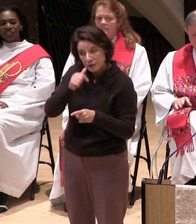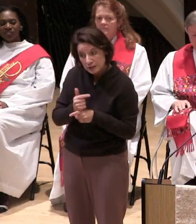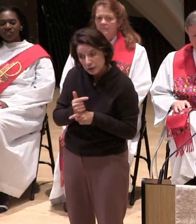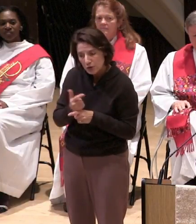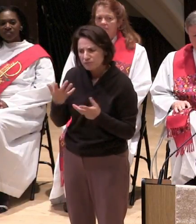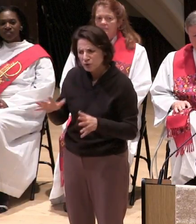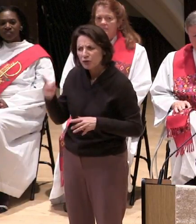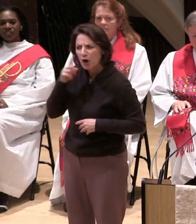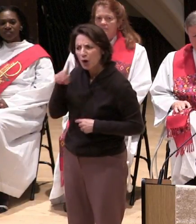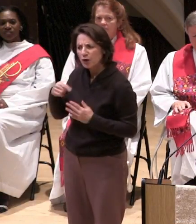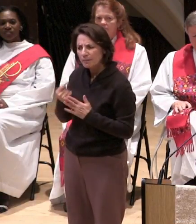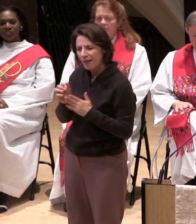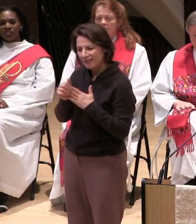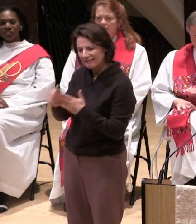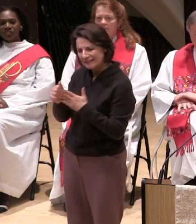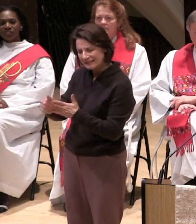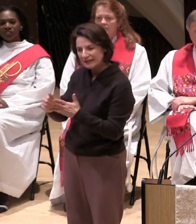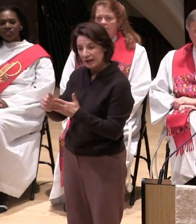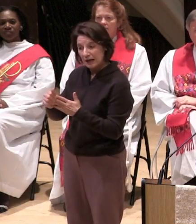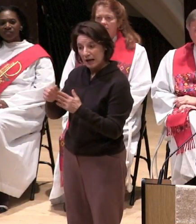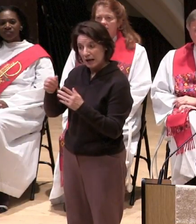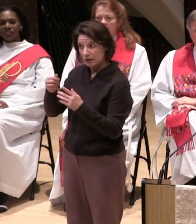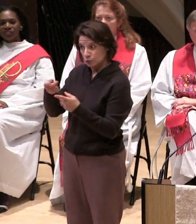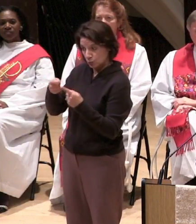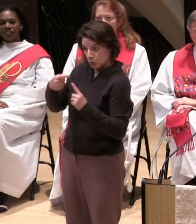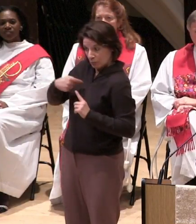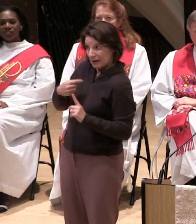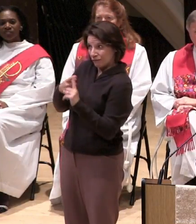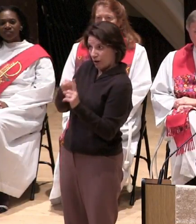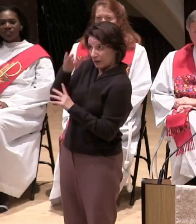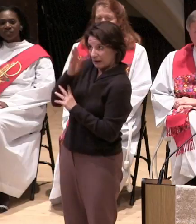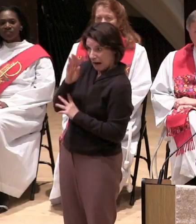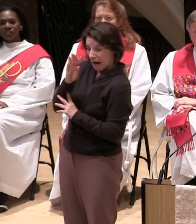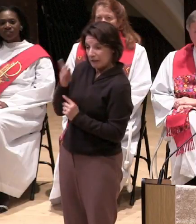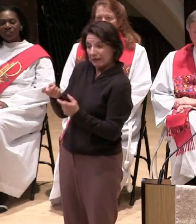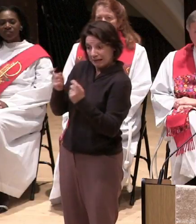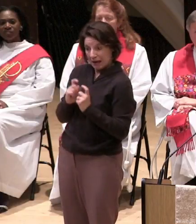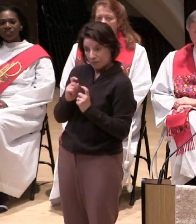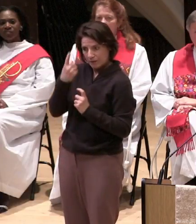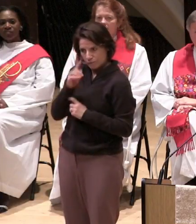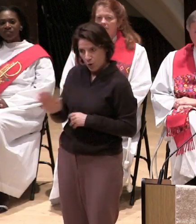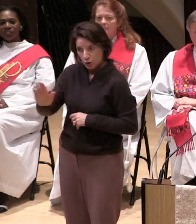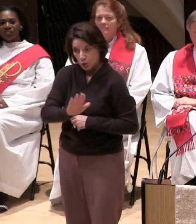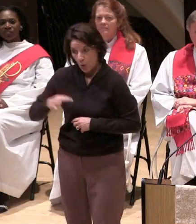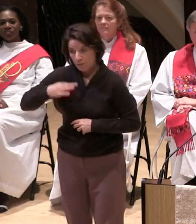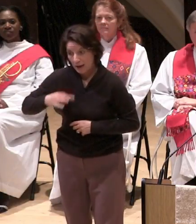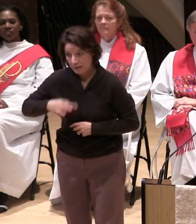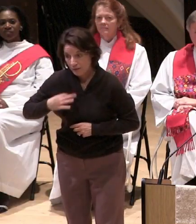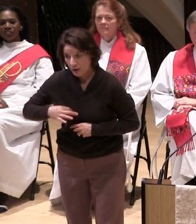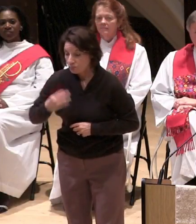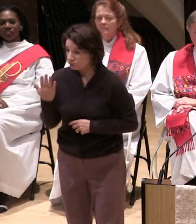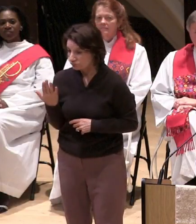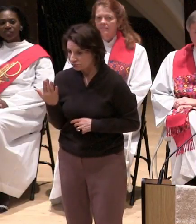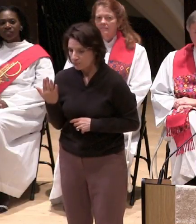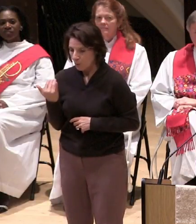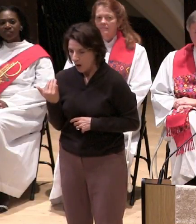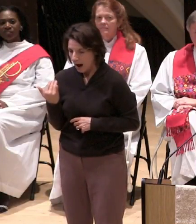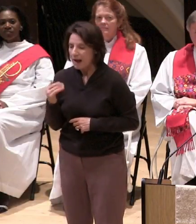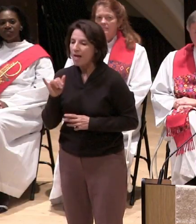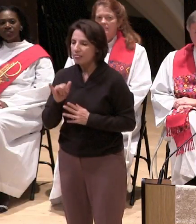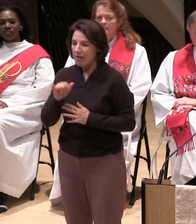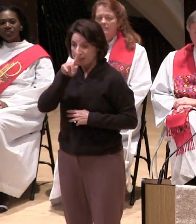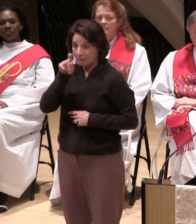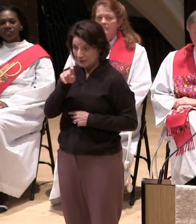of God's grace that was given to me for your benefit. Namely, that the mystery was made known to me by